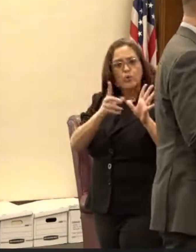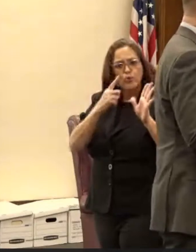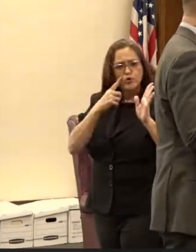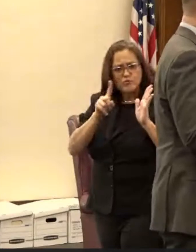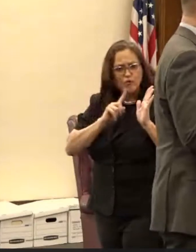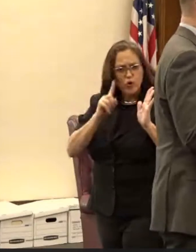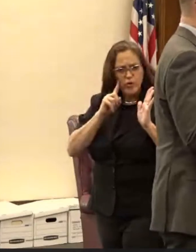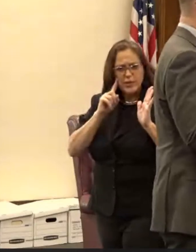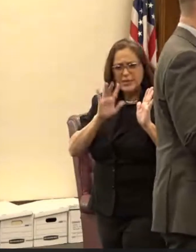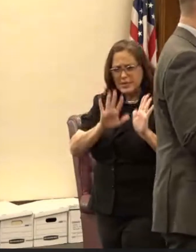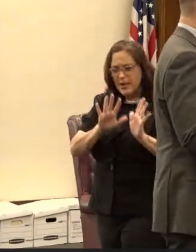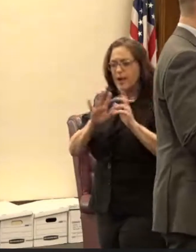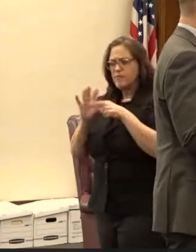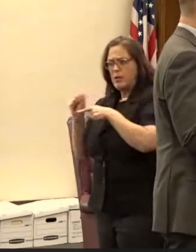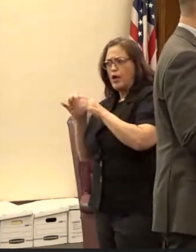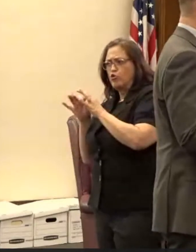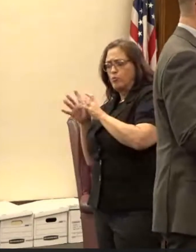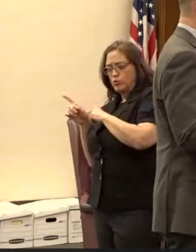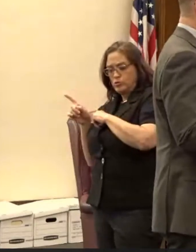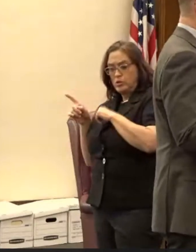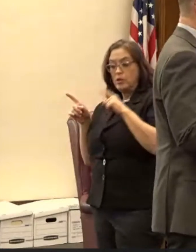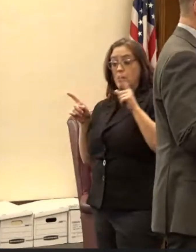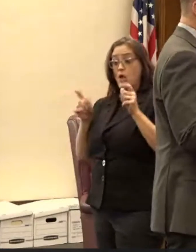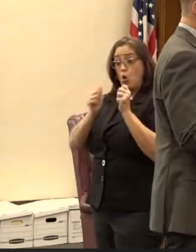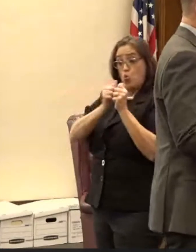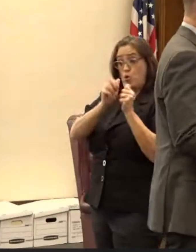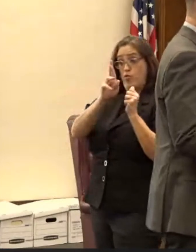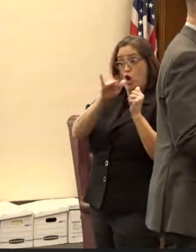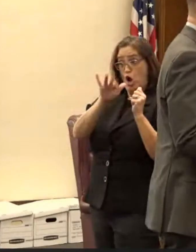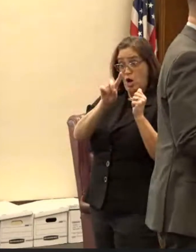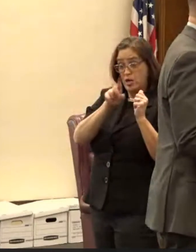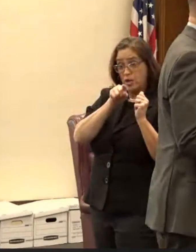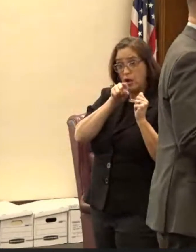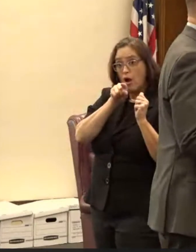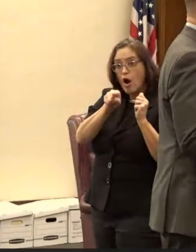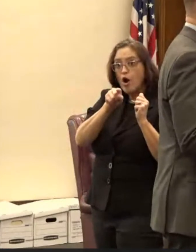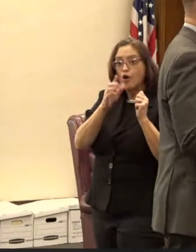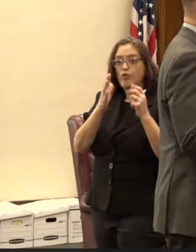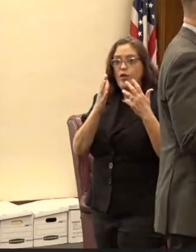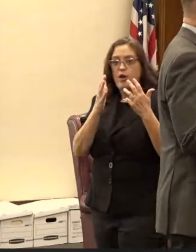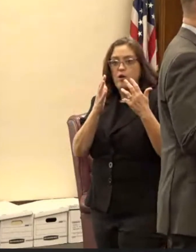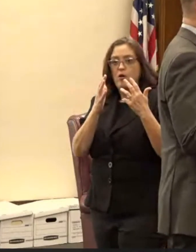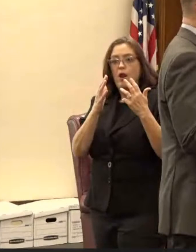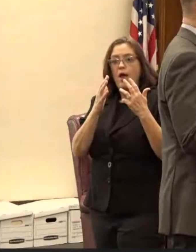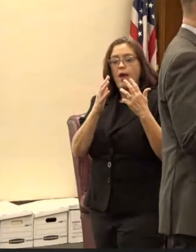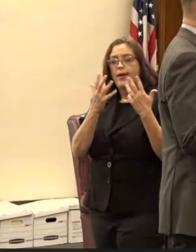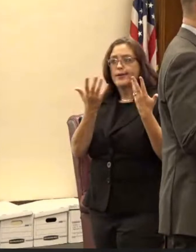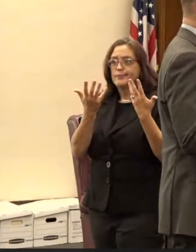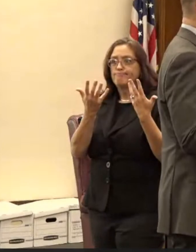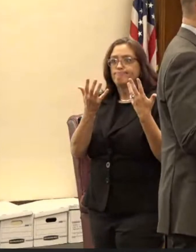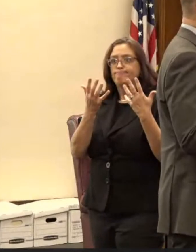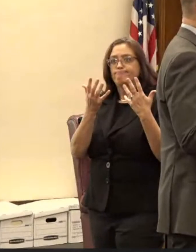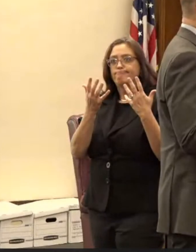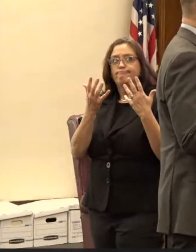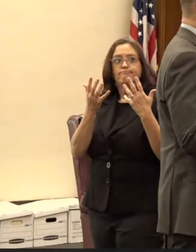Interpreters. So with RID, are there protocols for